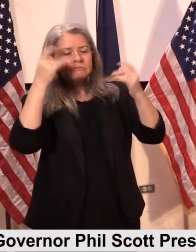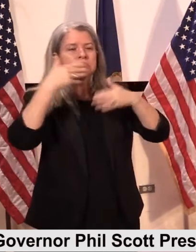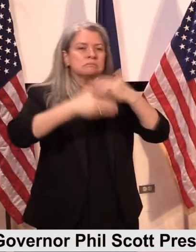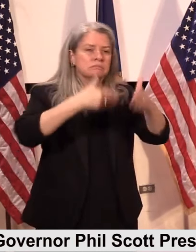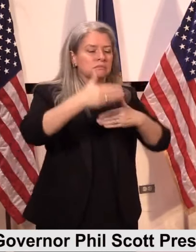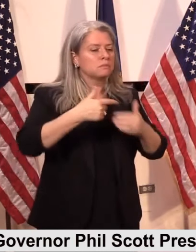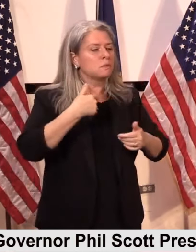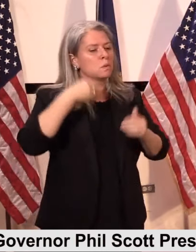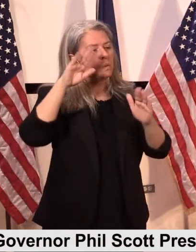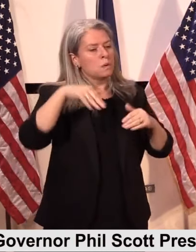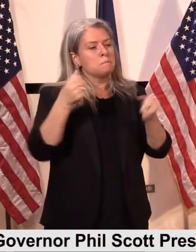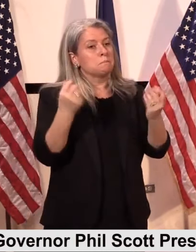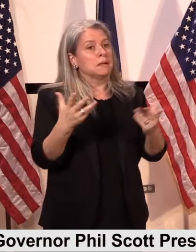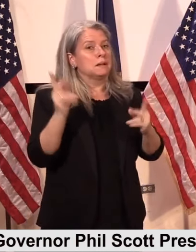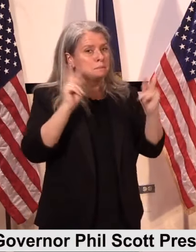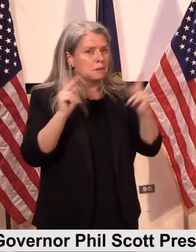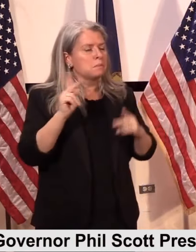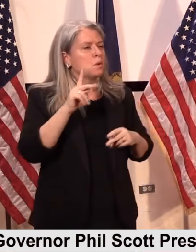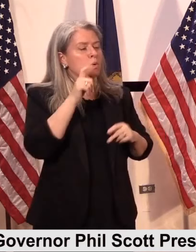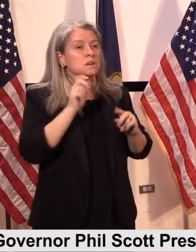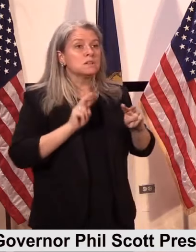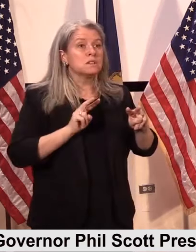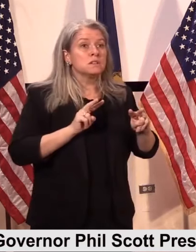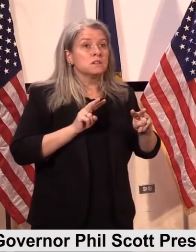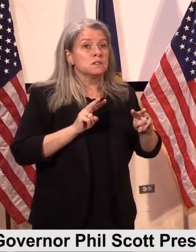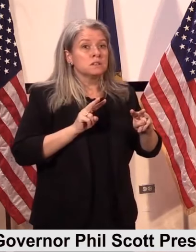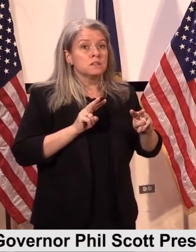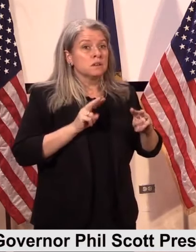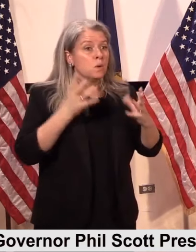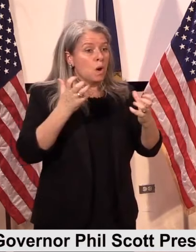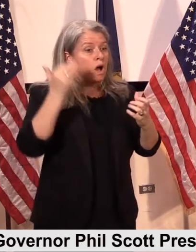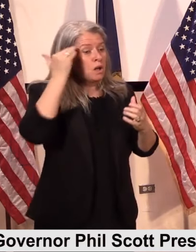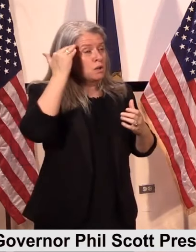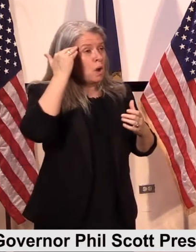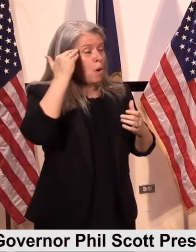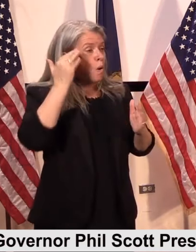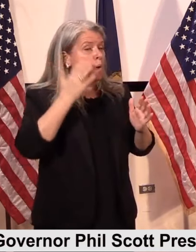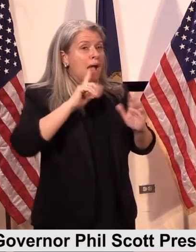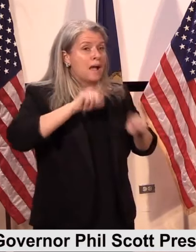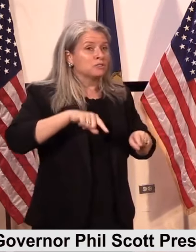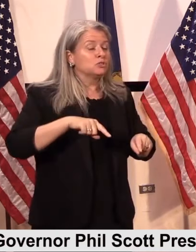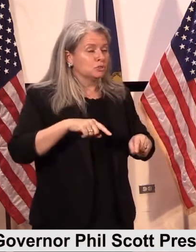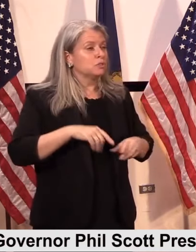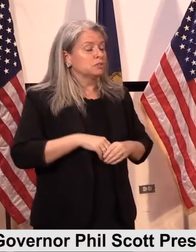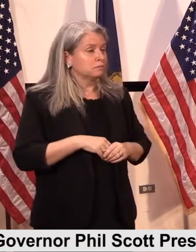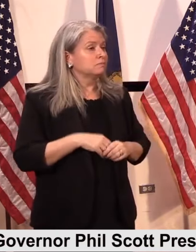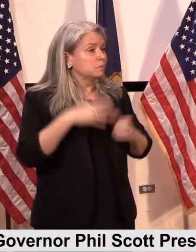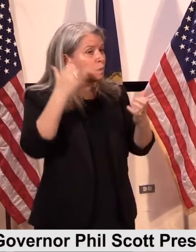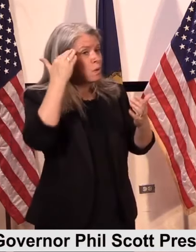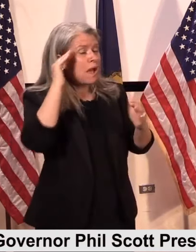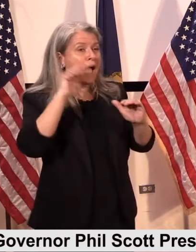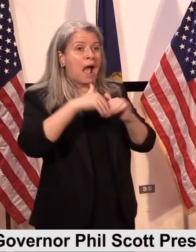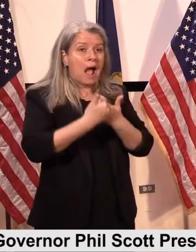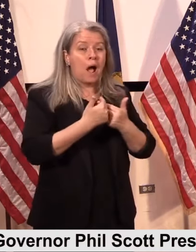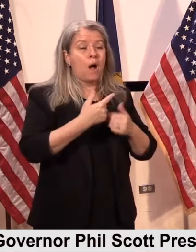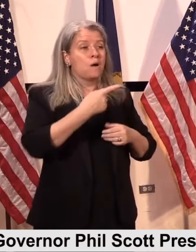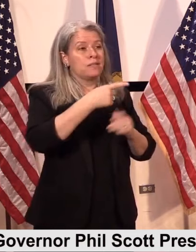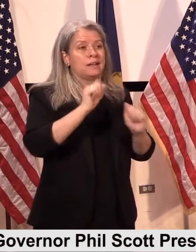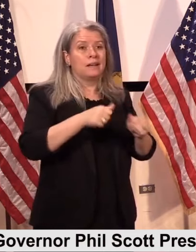who are waiting with bated breath in all number of industries to see how they might